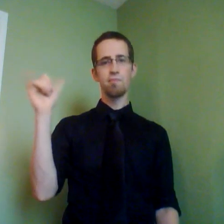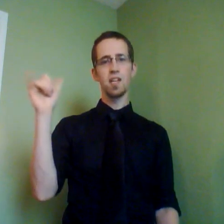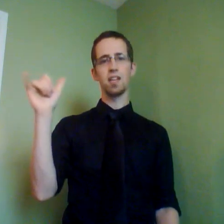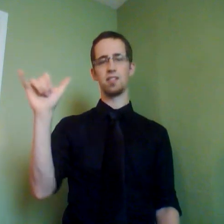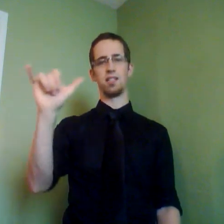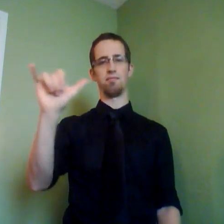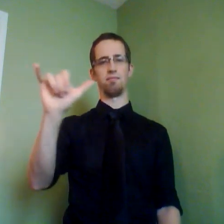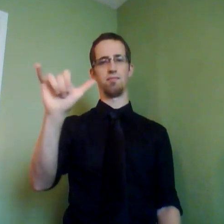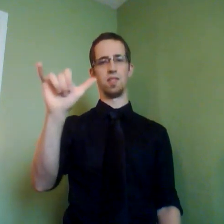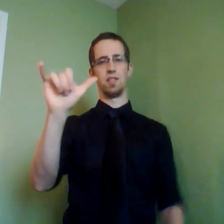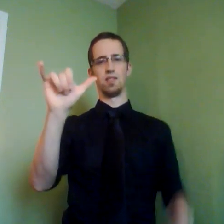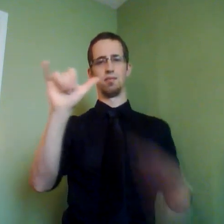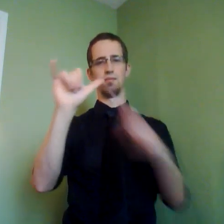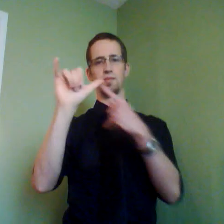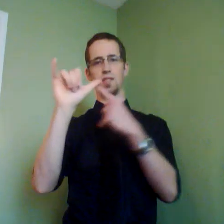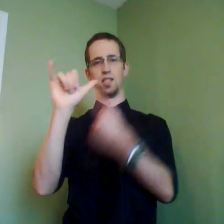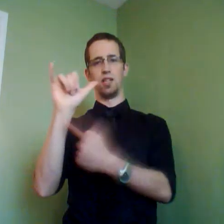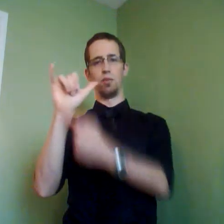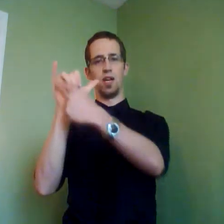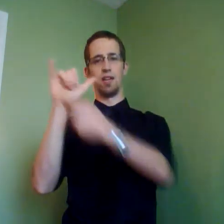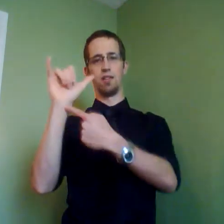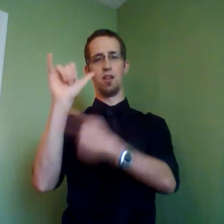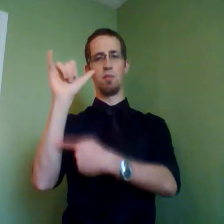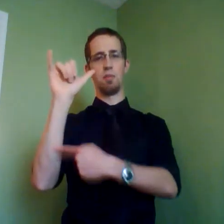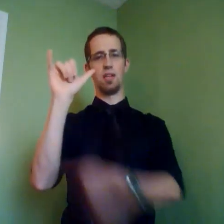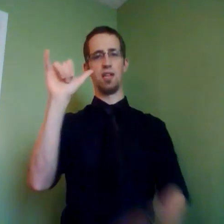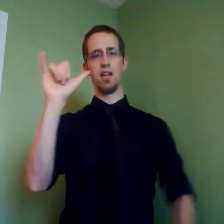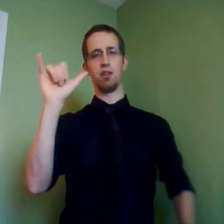Same time. The letter Y. Thumb and pinky out.